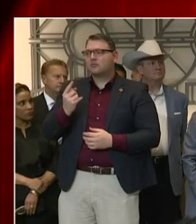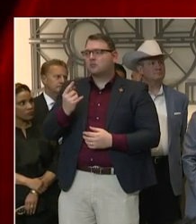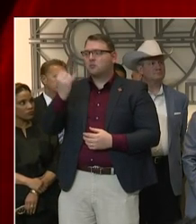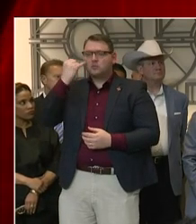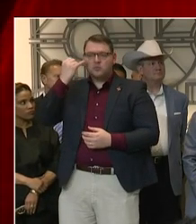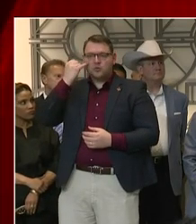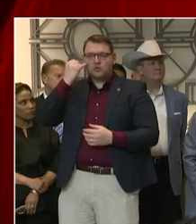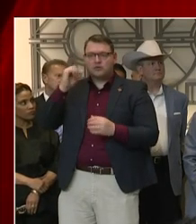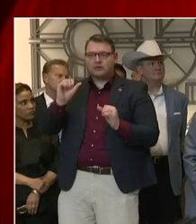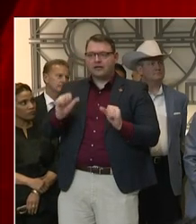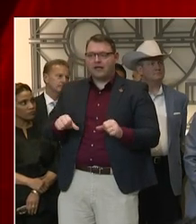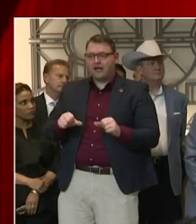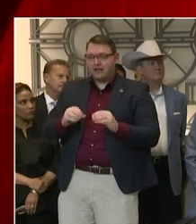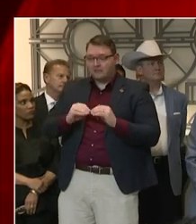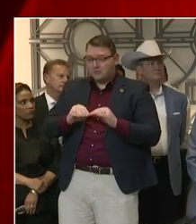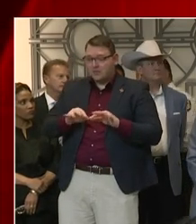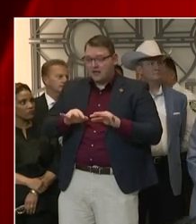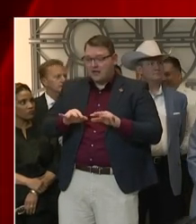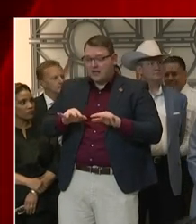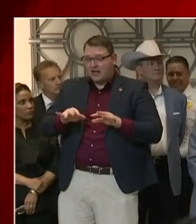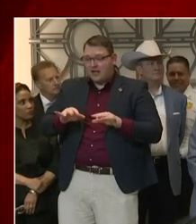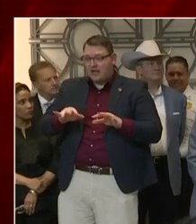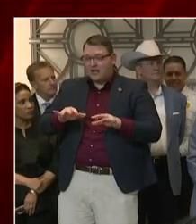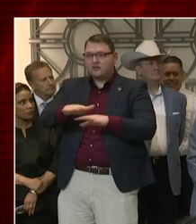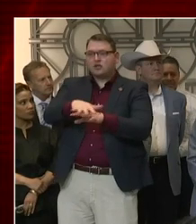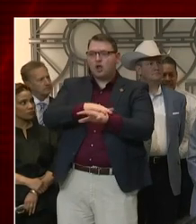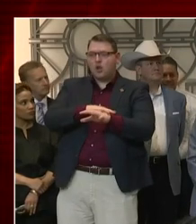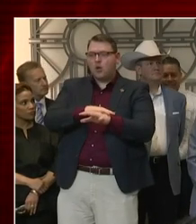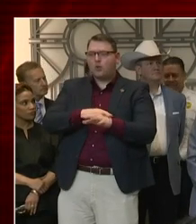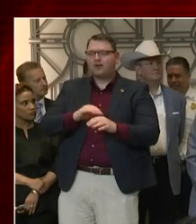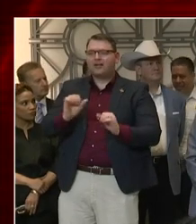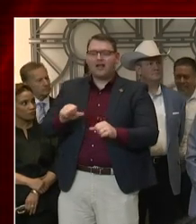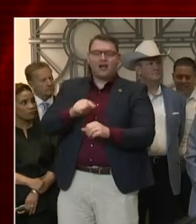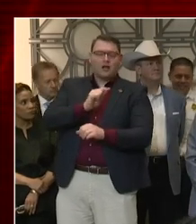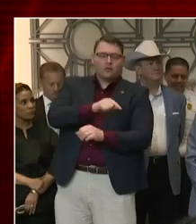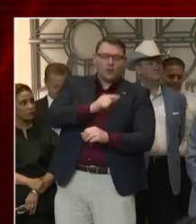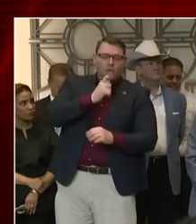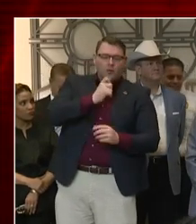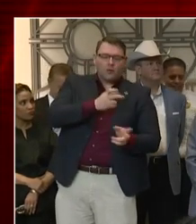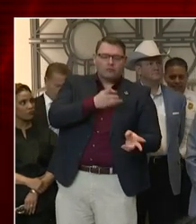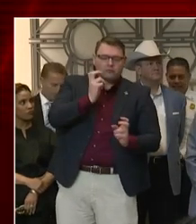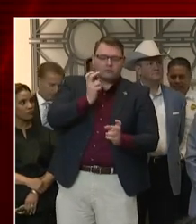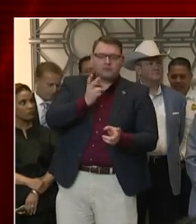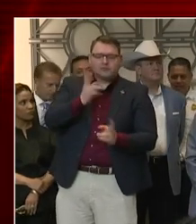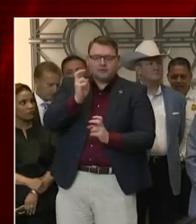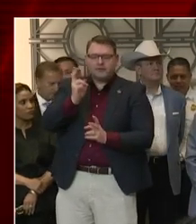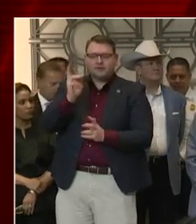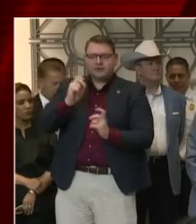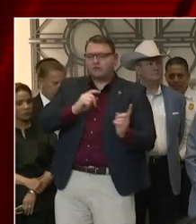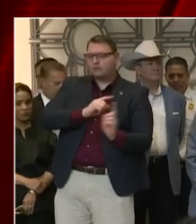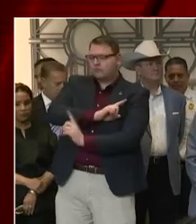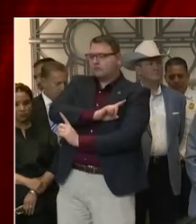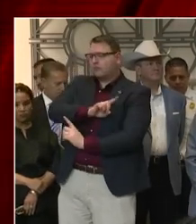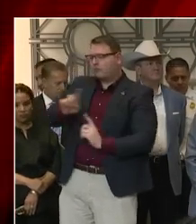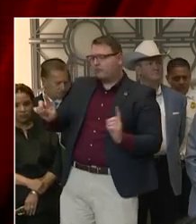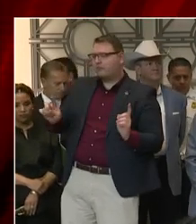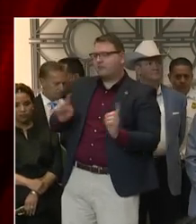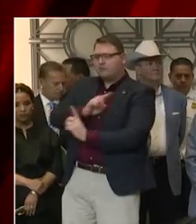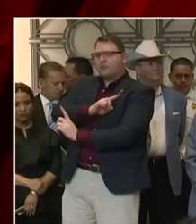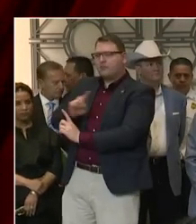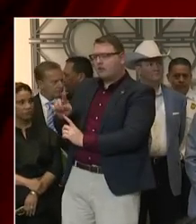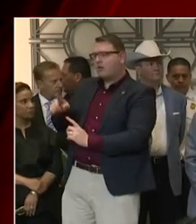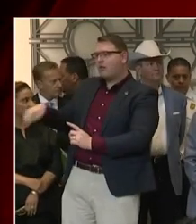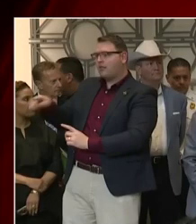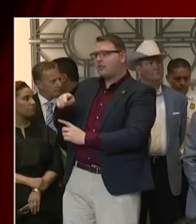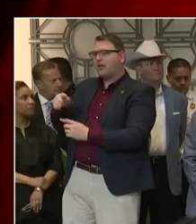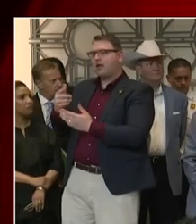care community will be able to take care of those patients. There will be an ICU bed available for the person who needs it. There will be a regular hospital bed available for the person who needs it. There will be testing available for